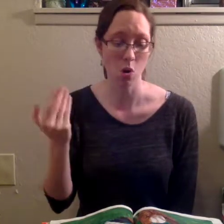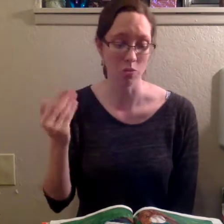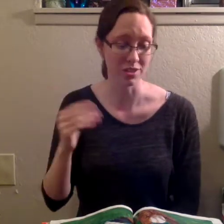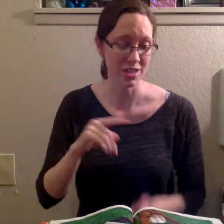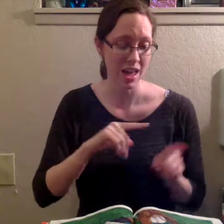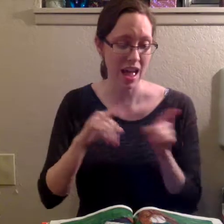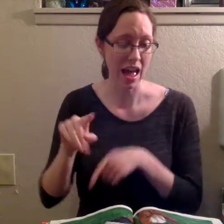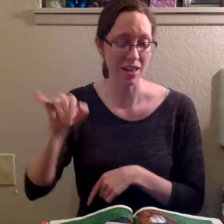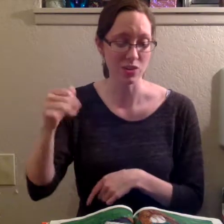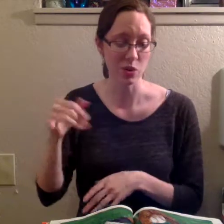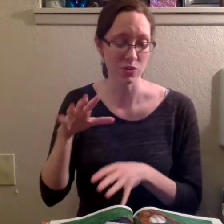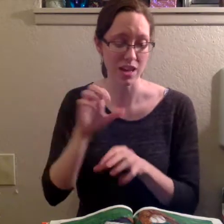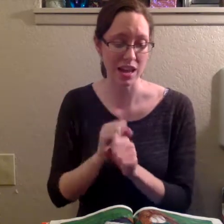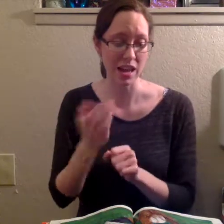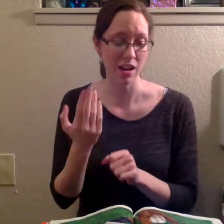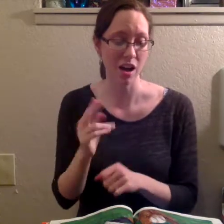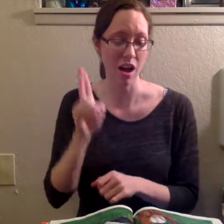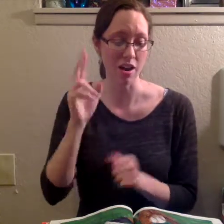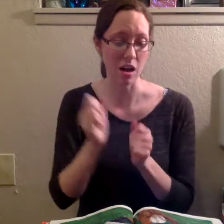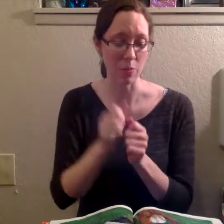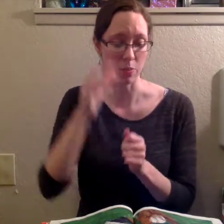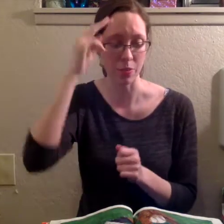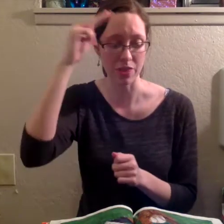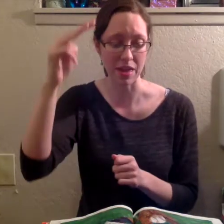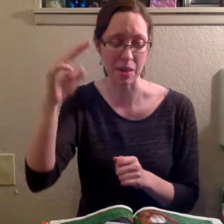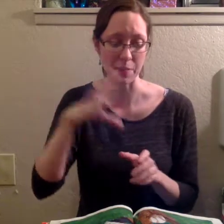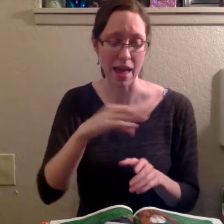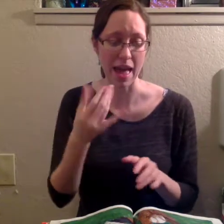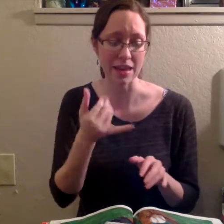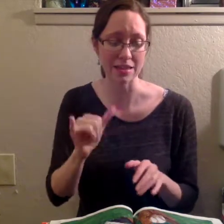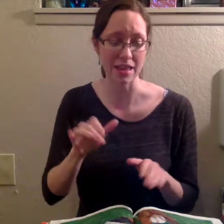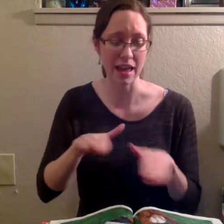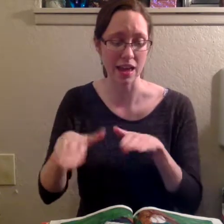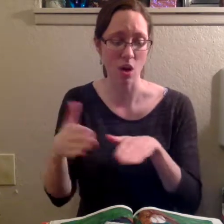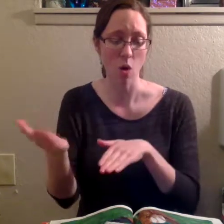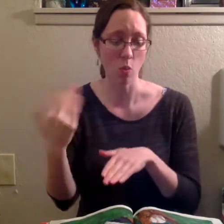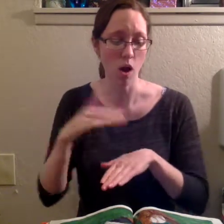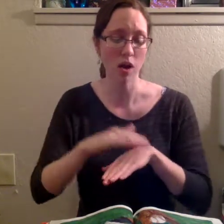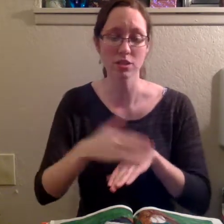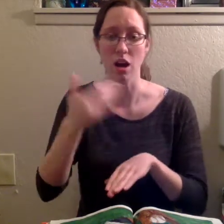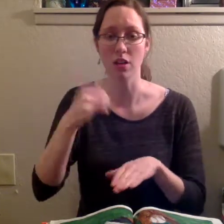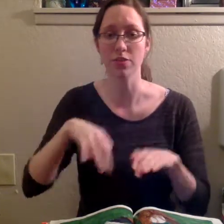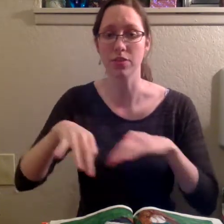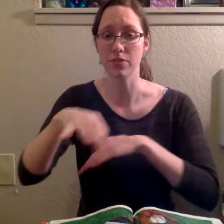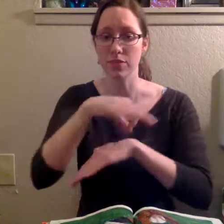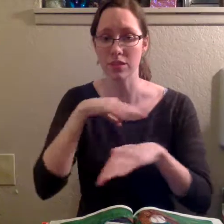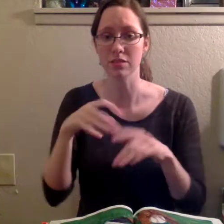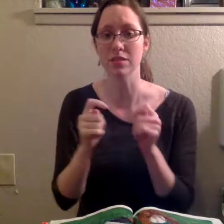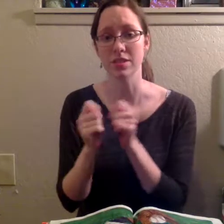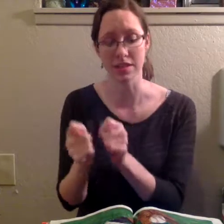moaned as Jose caught up with him and they walked off the field